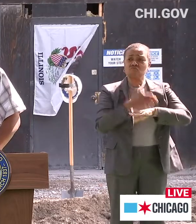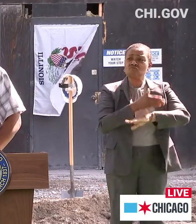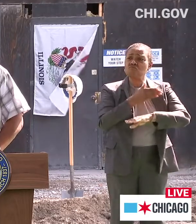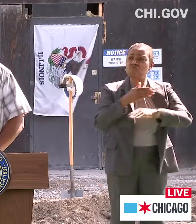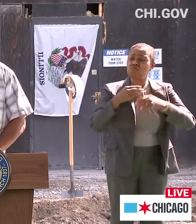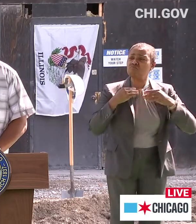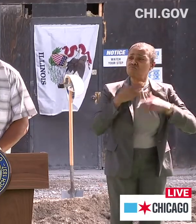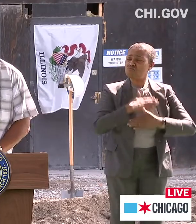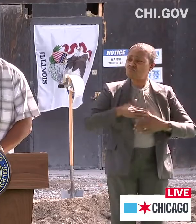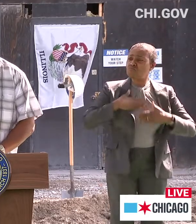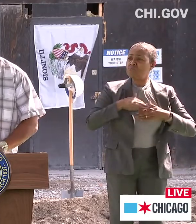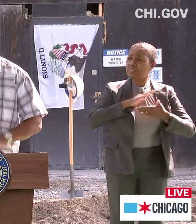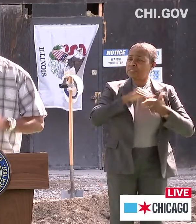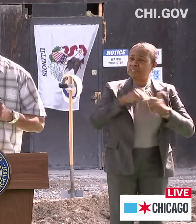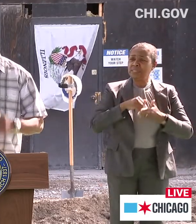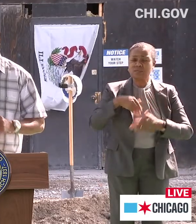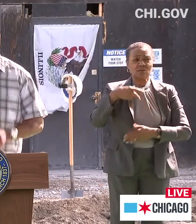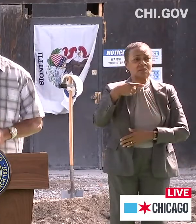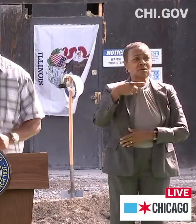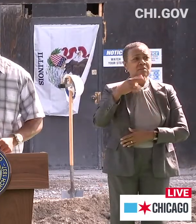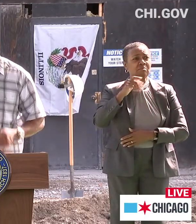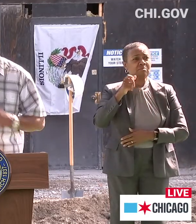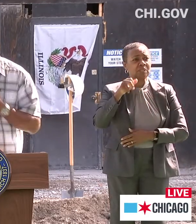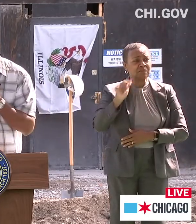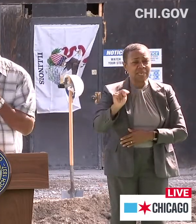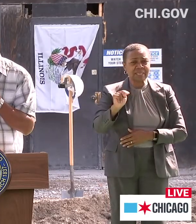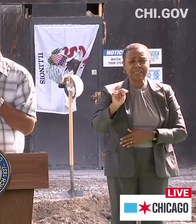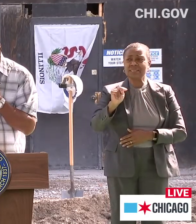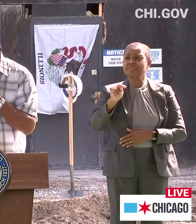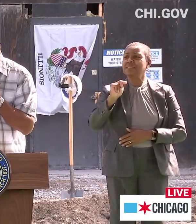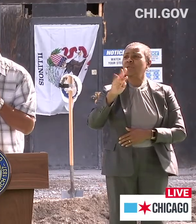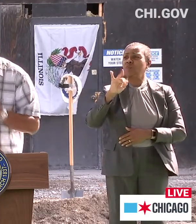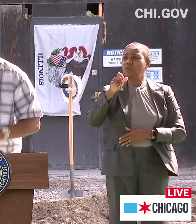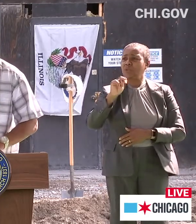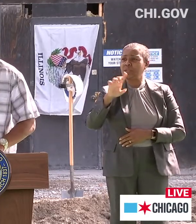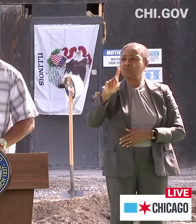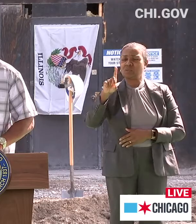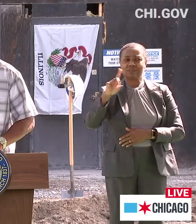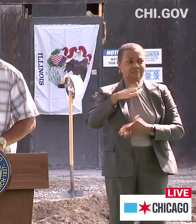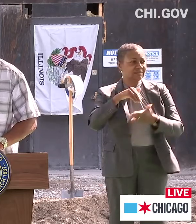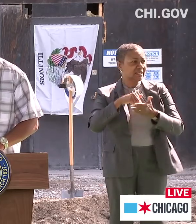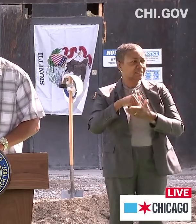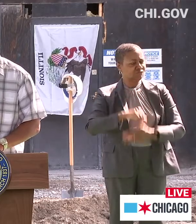in the state of Illinois. And we're extremely proud of that facility.